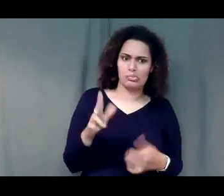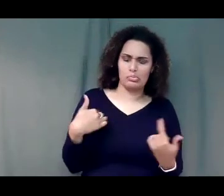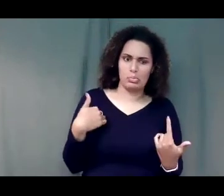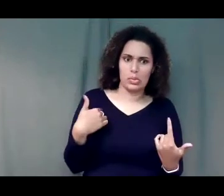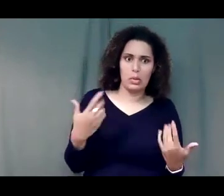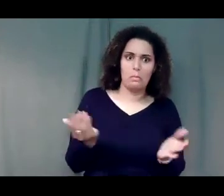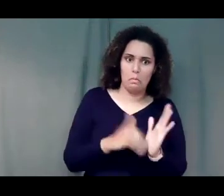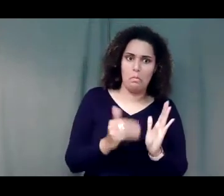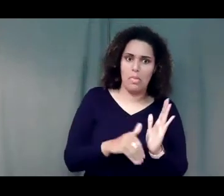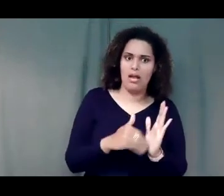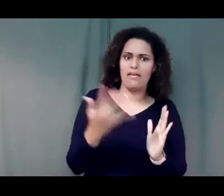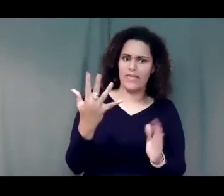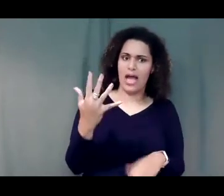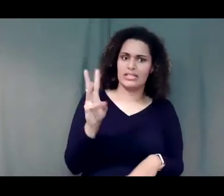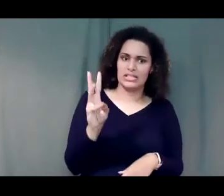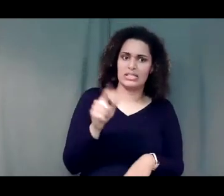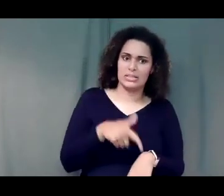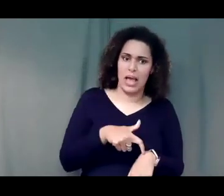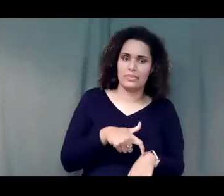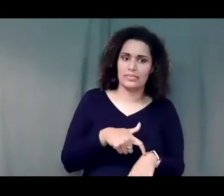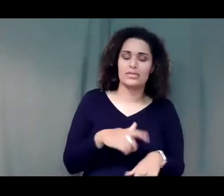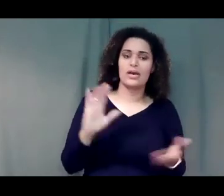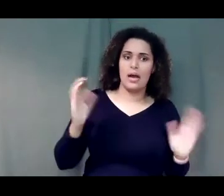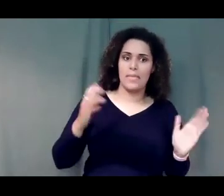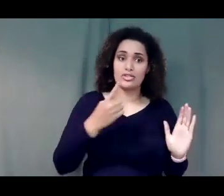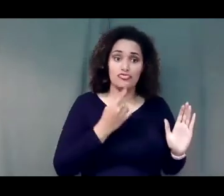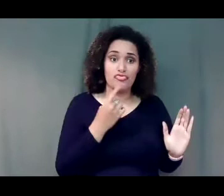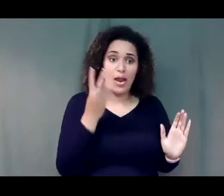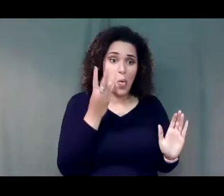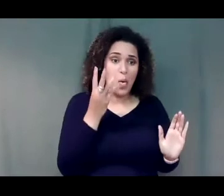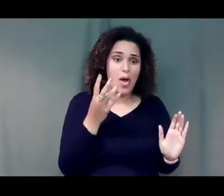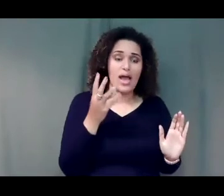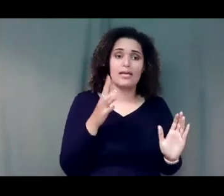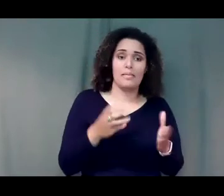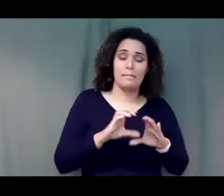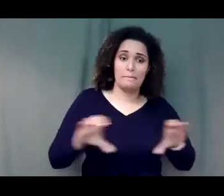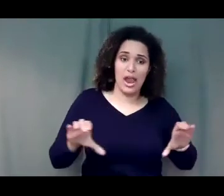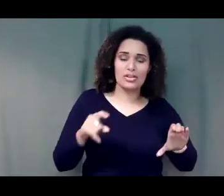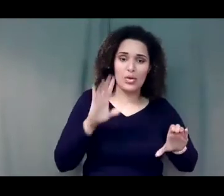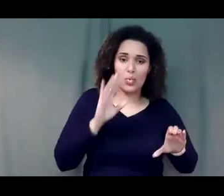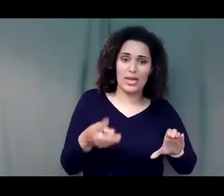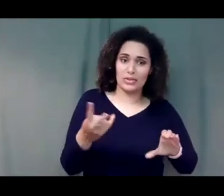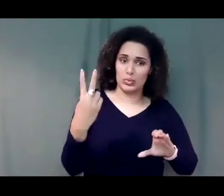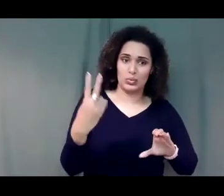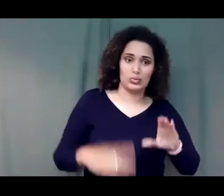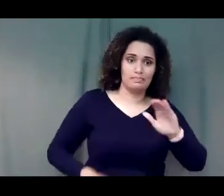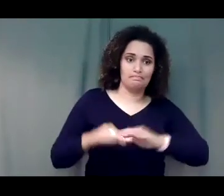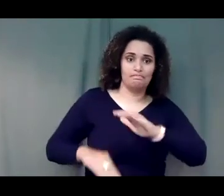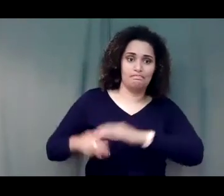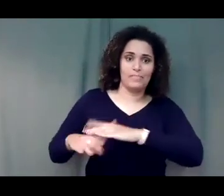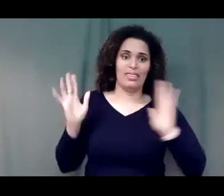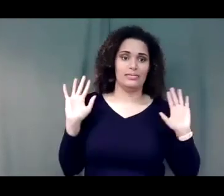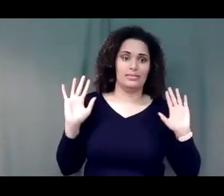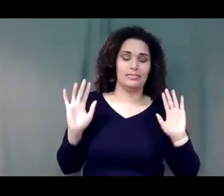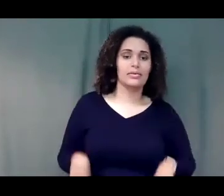might use them 5 or 6 times, much more than the red wine barrels. Most of our red wine barrels will fill twice, which means we kind of have